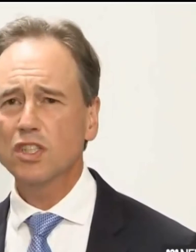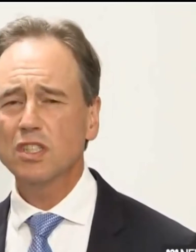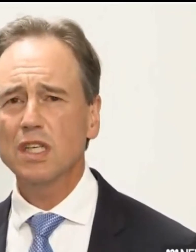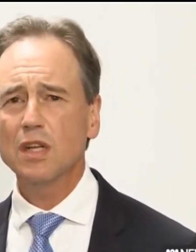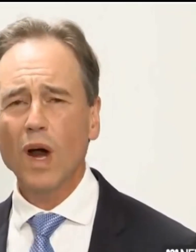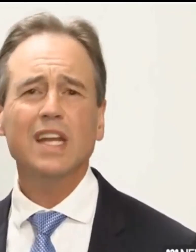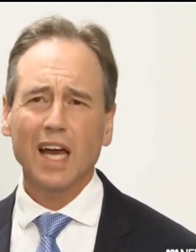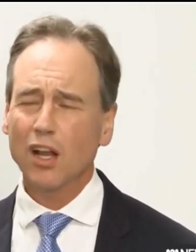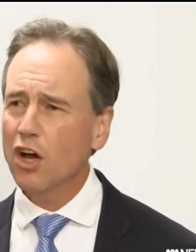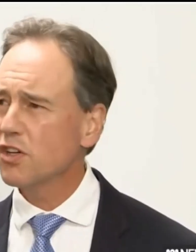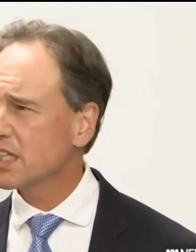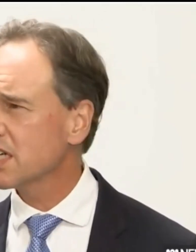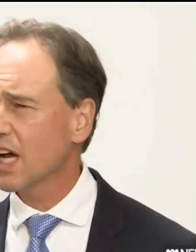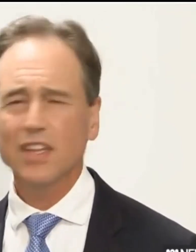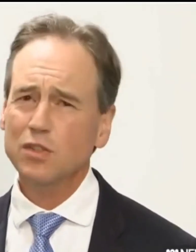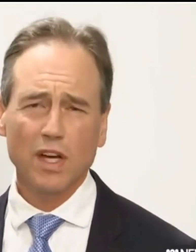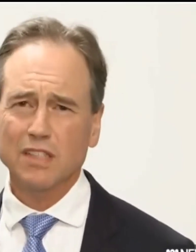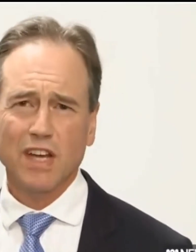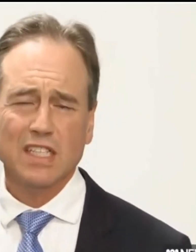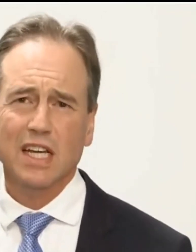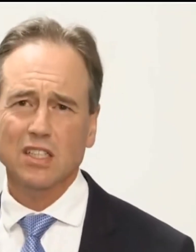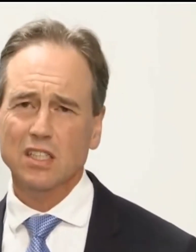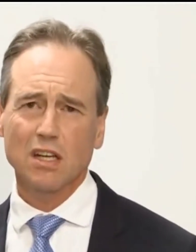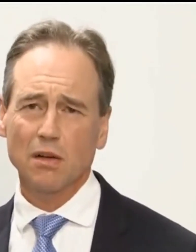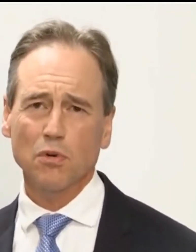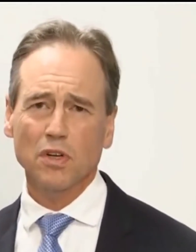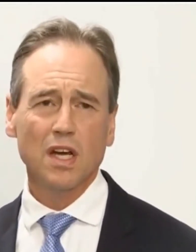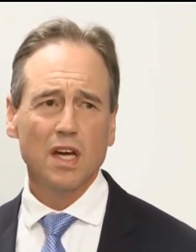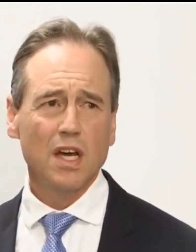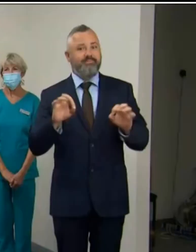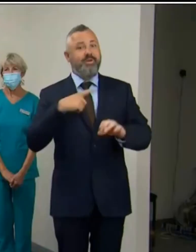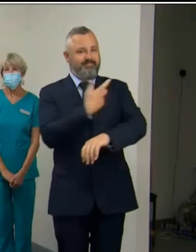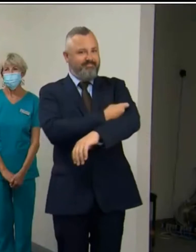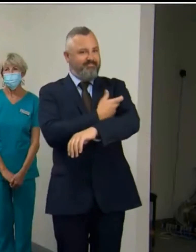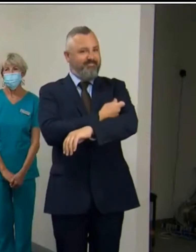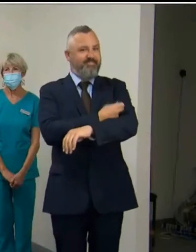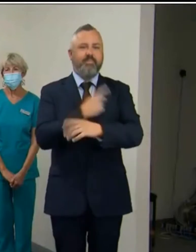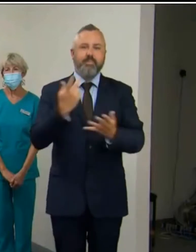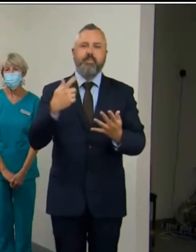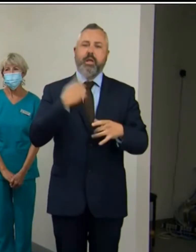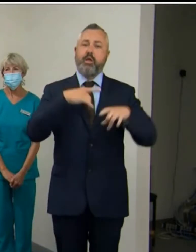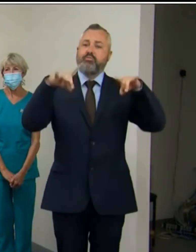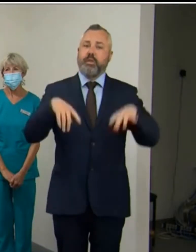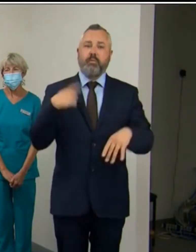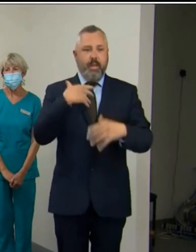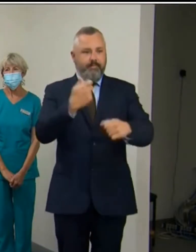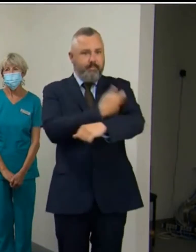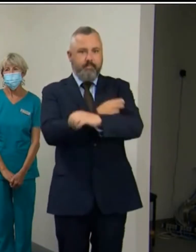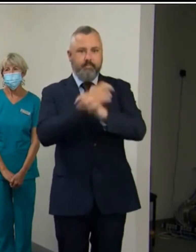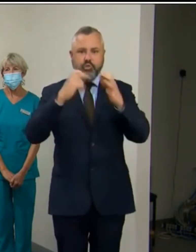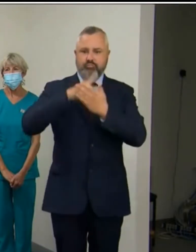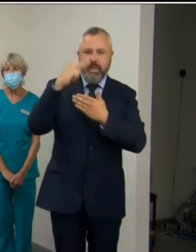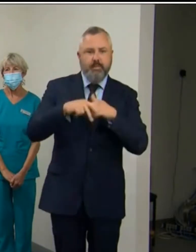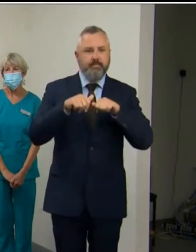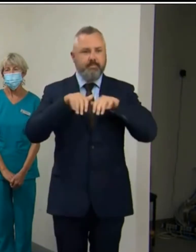were lost in 1 day alone yesterday. And that's why these vaccinations are so important. We're now at over